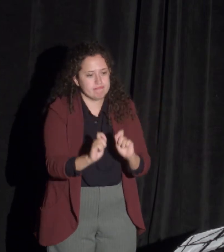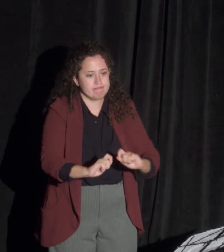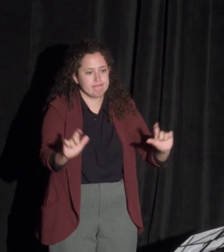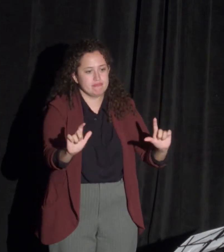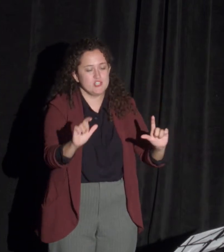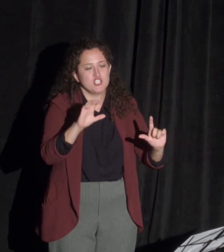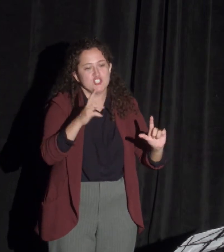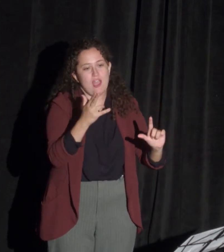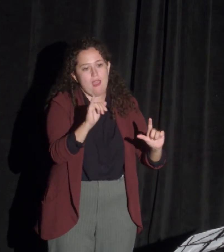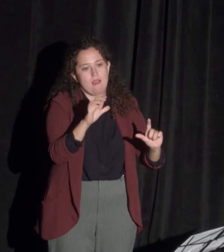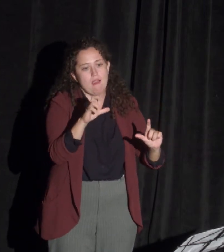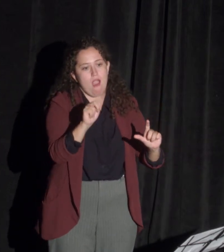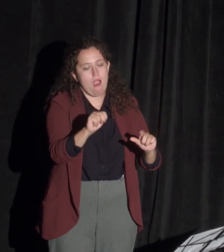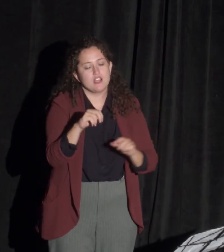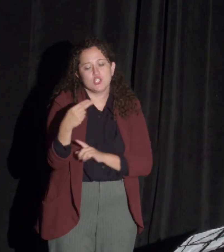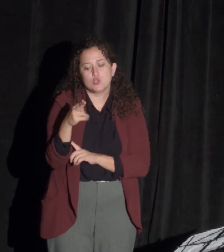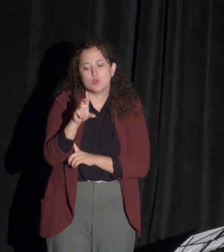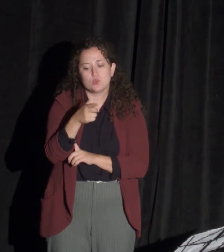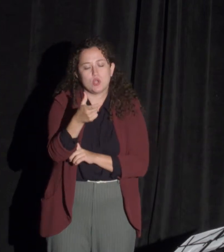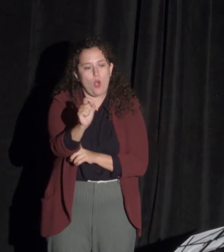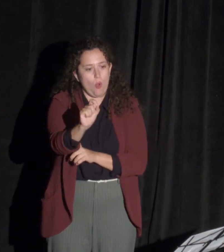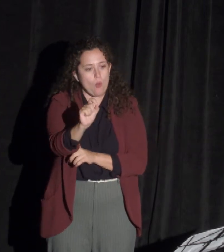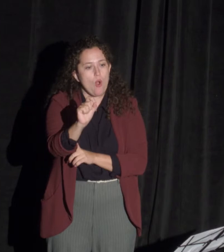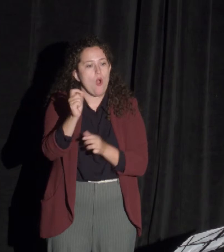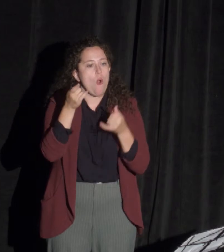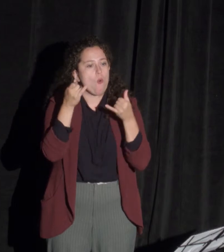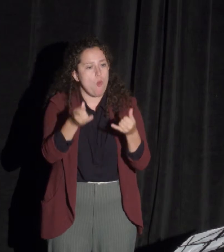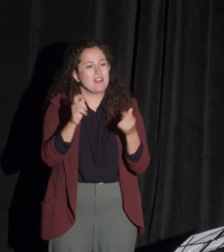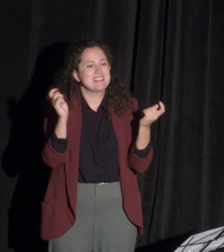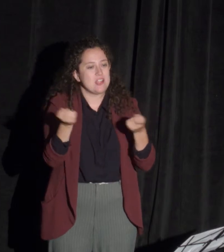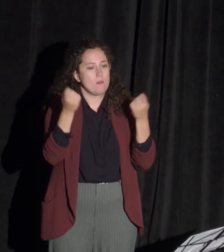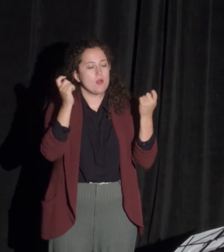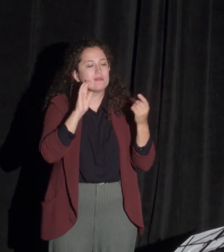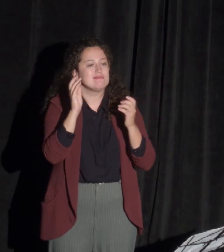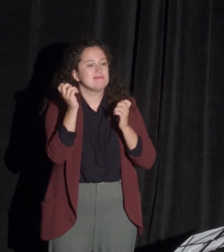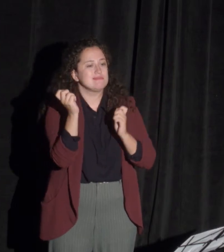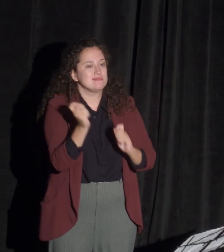download the PDF of the detailed results. We've included lots of extras for you this year.